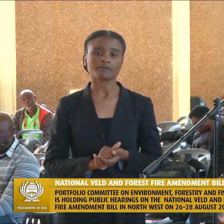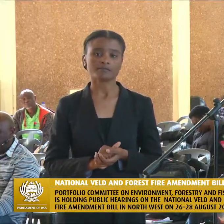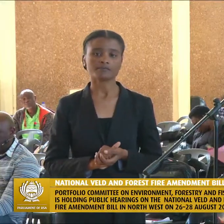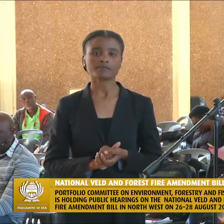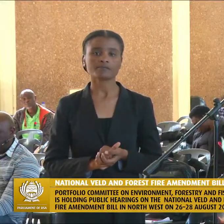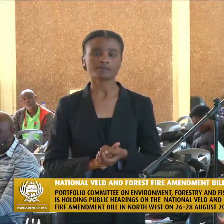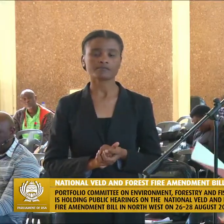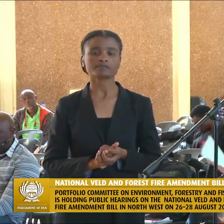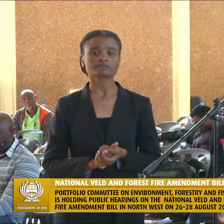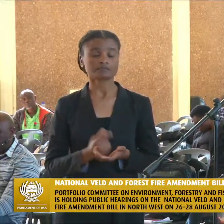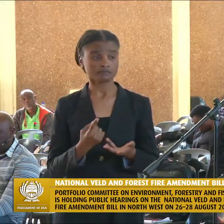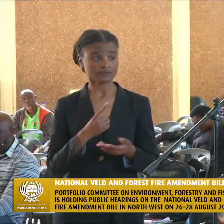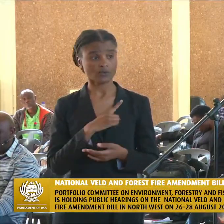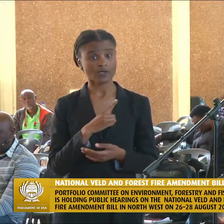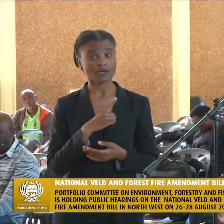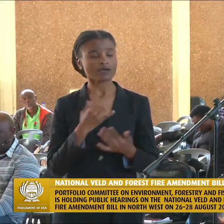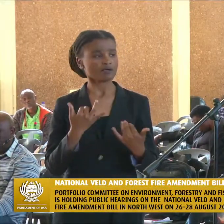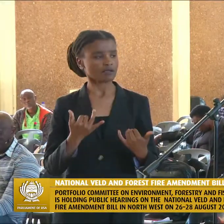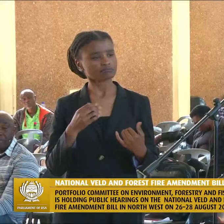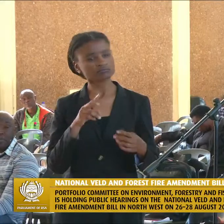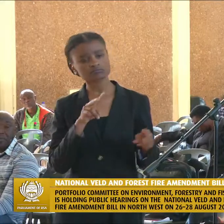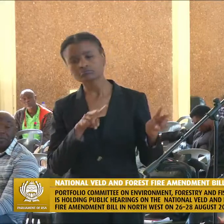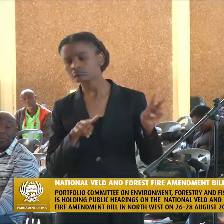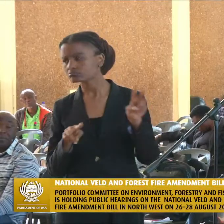when i look around us